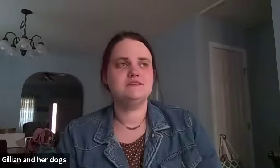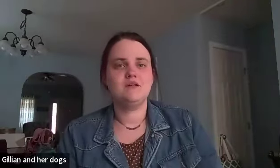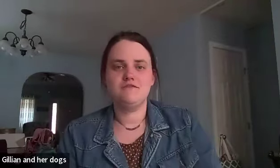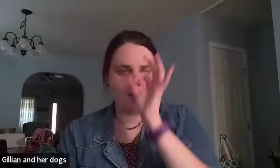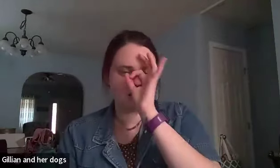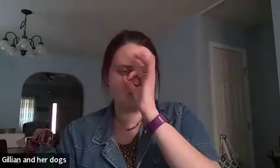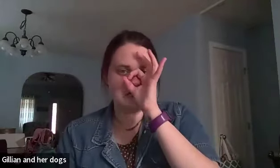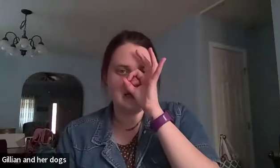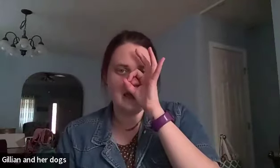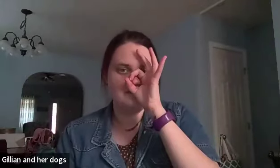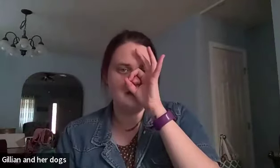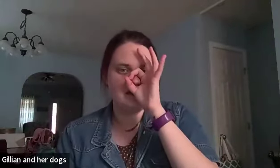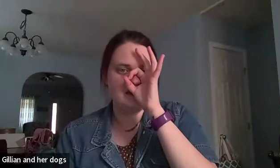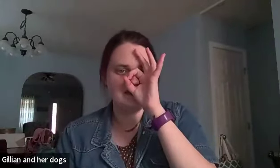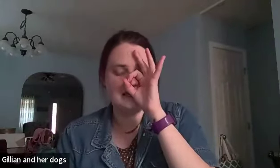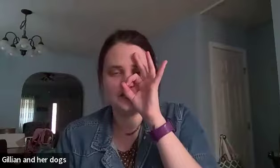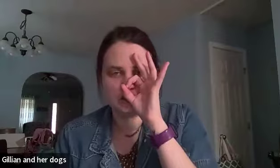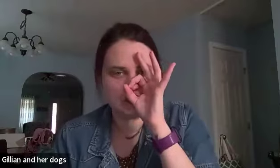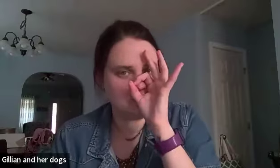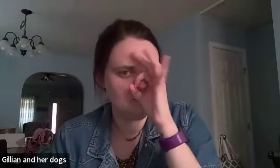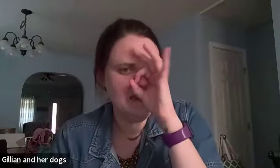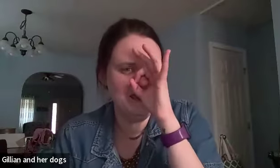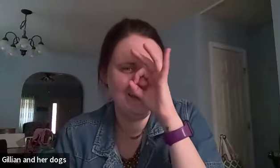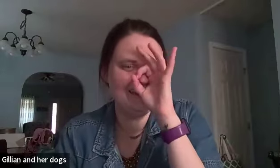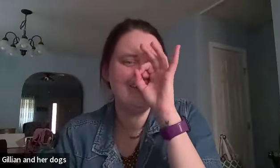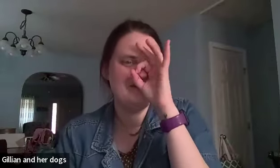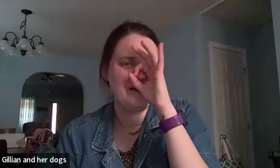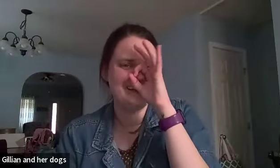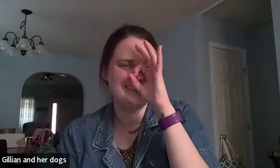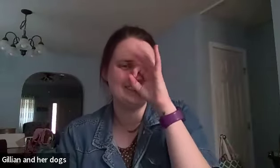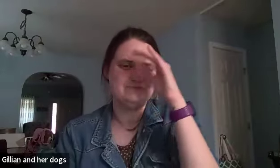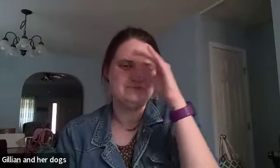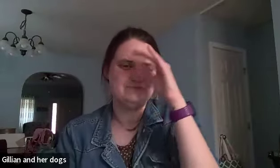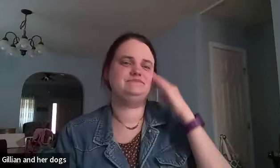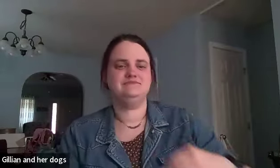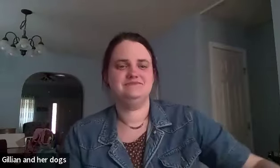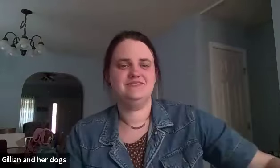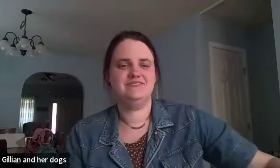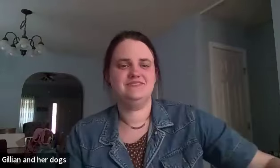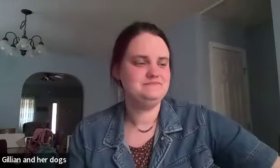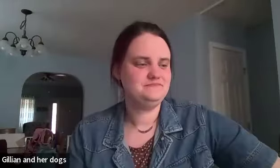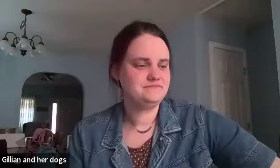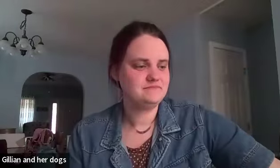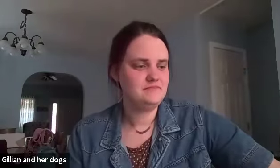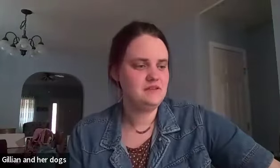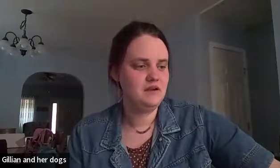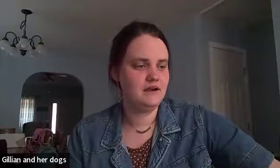have some like fox where it's like, I have nothing I can say. It's just cute. Fox. Okay. All